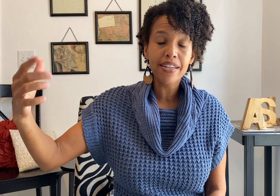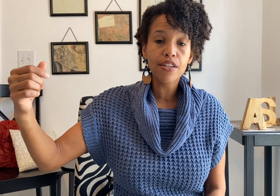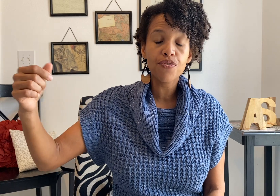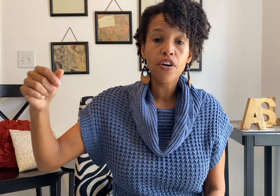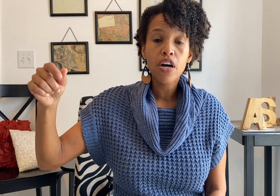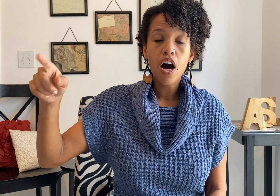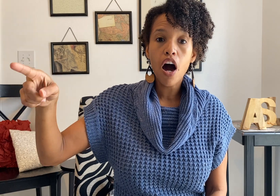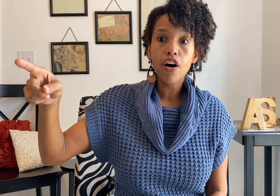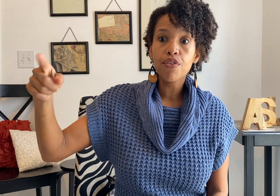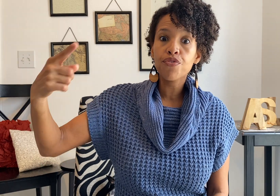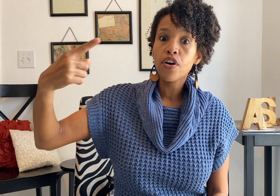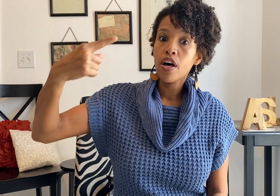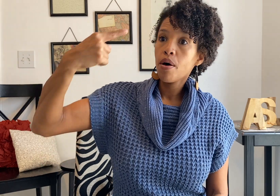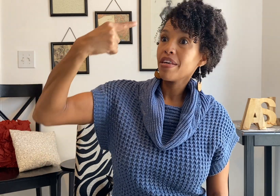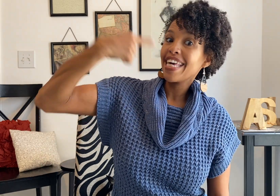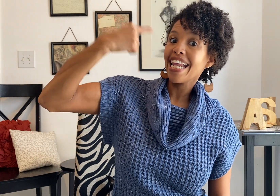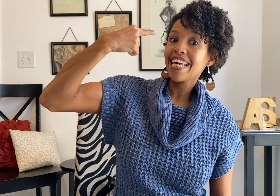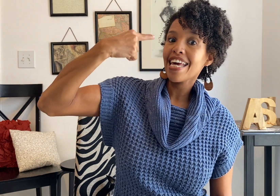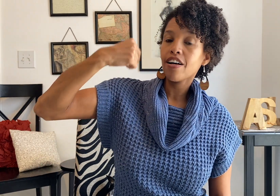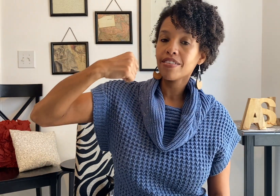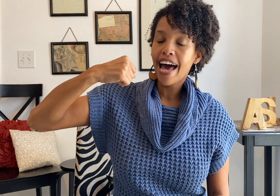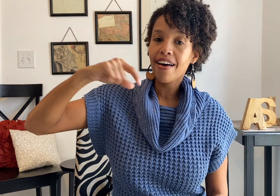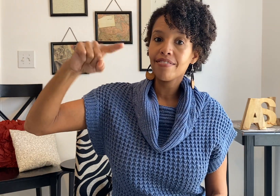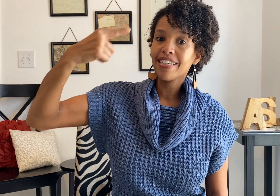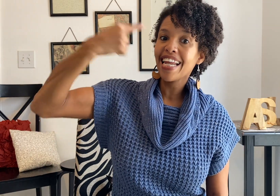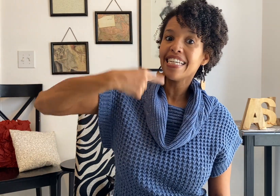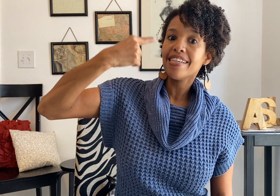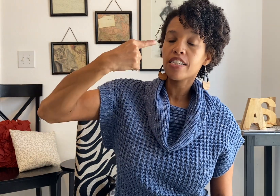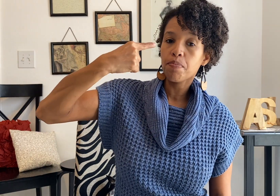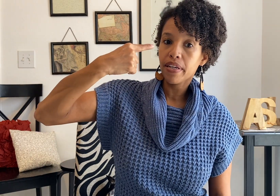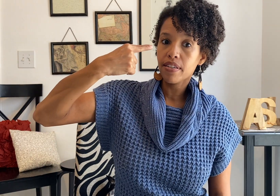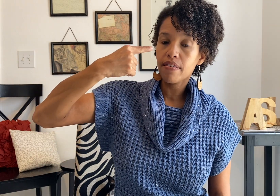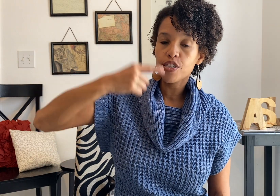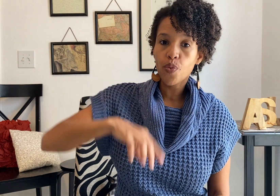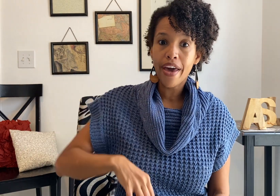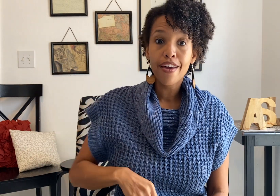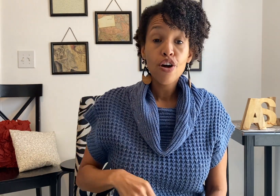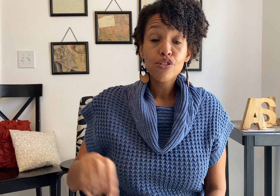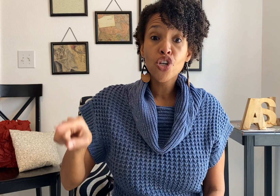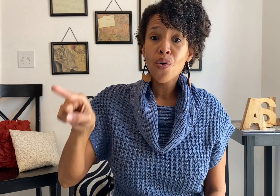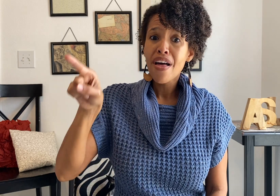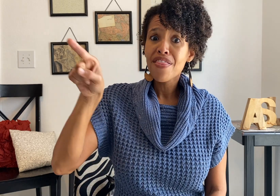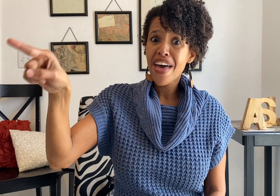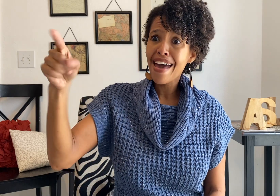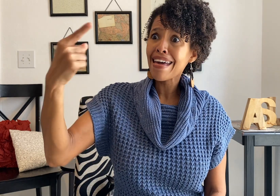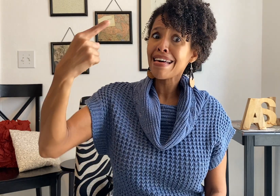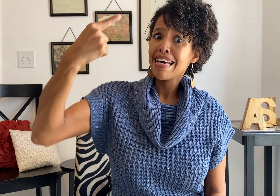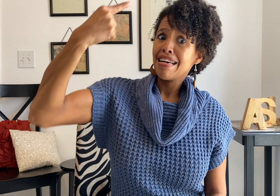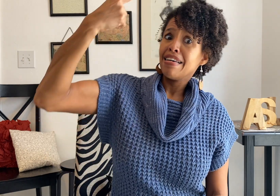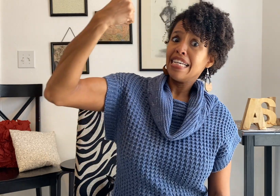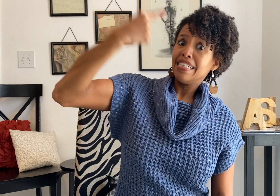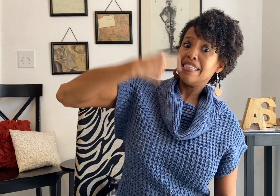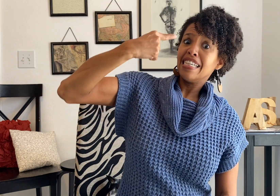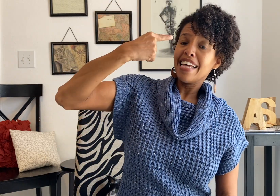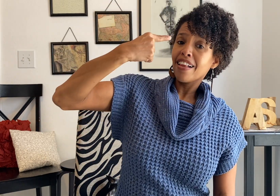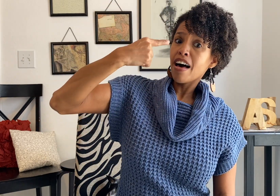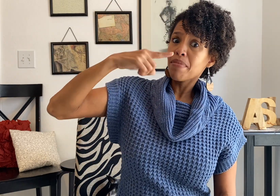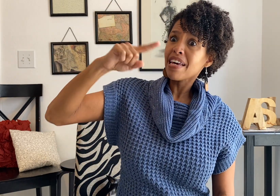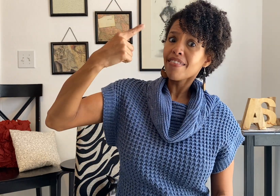perspective of getting yelled at, getting disciplined in this way. So they yell at me